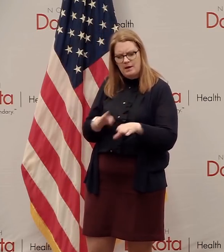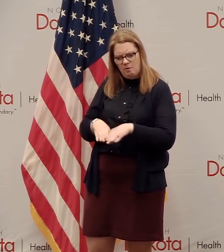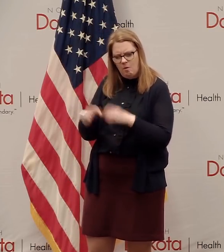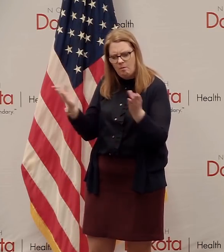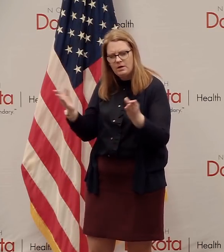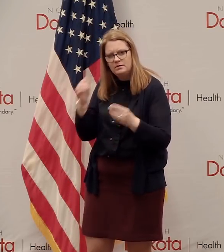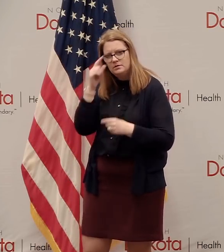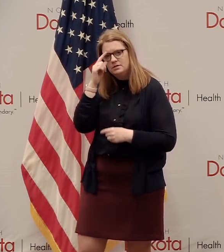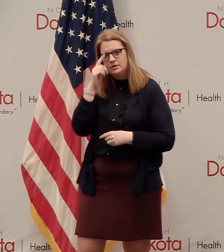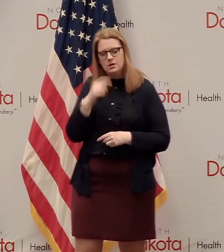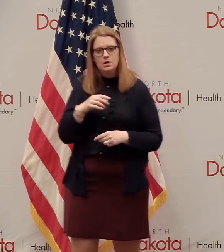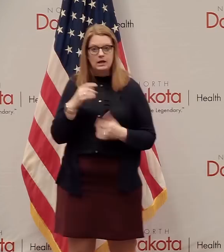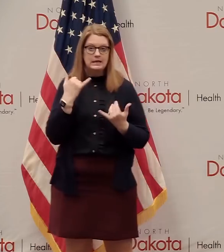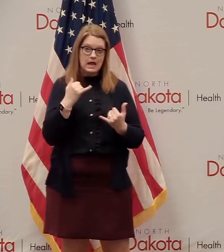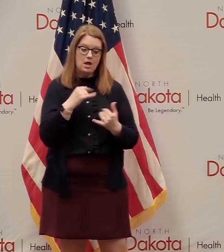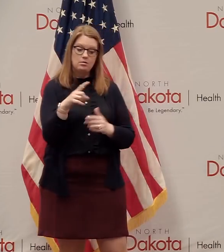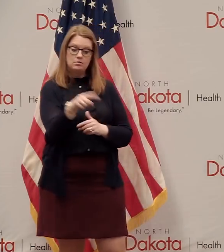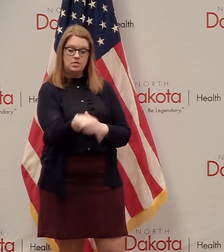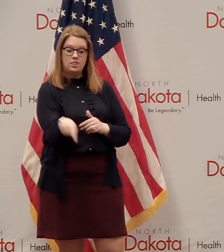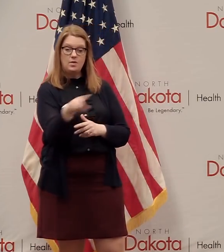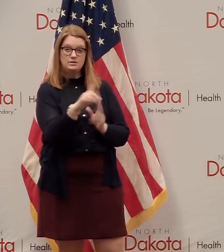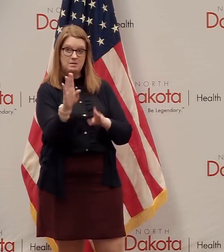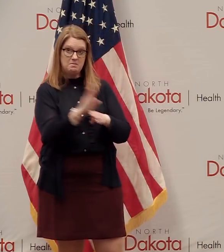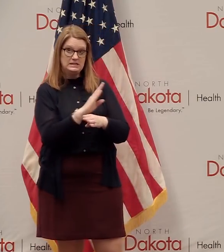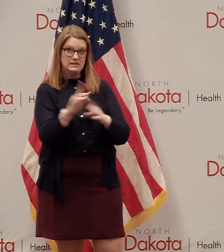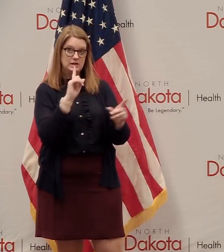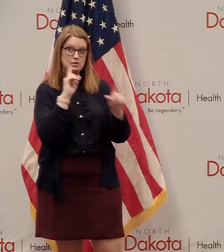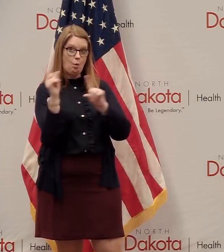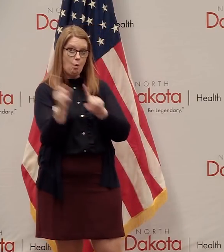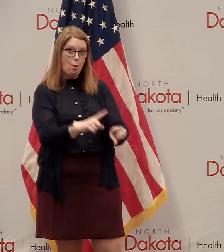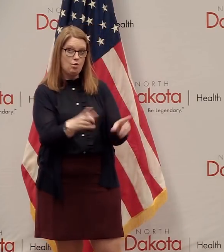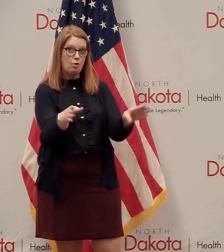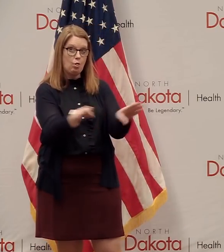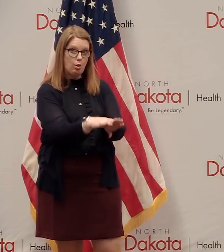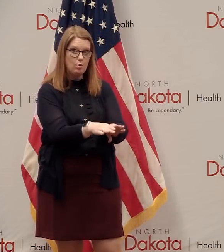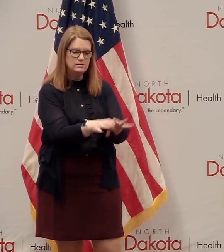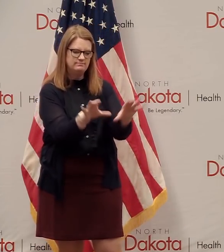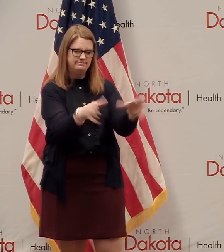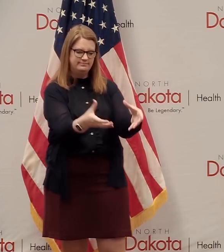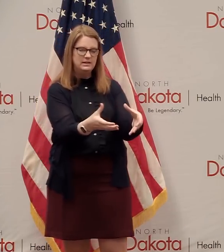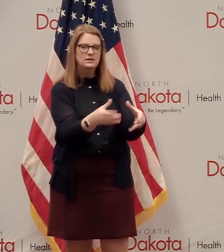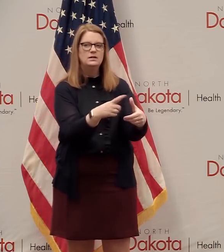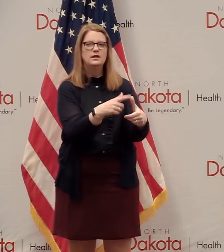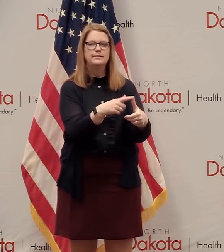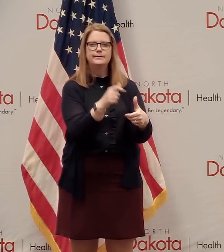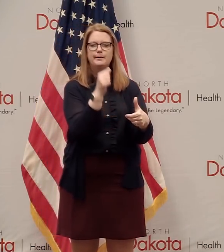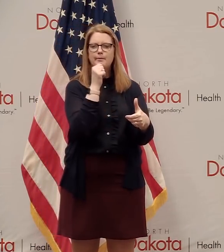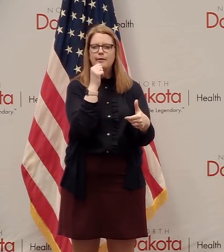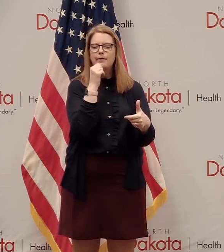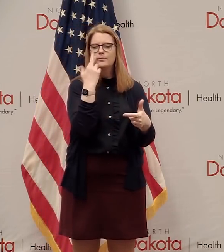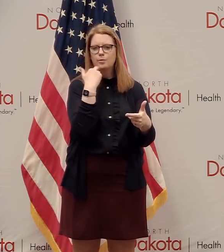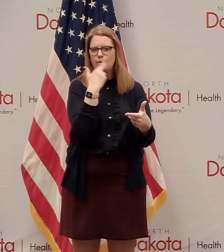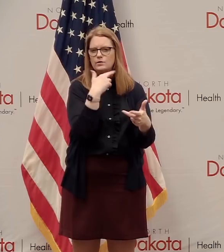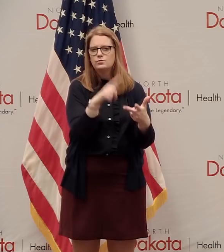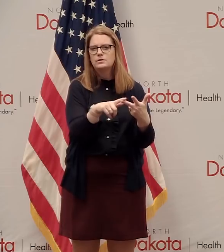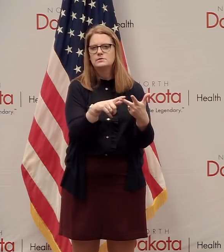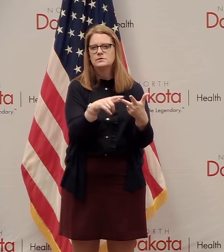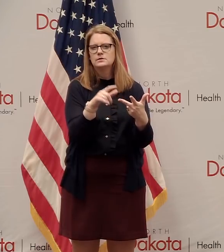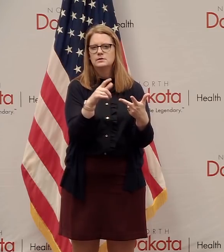Those businesses that we did select order to close, again, that narrow group, which includes bars and